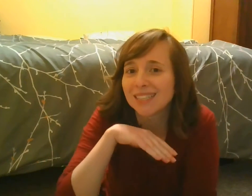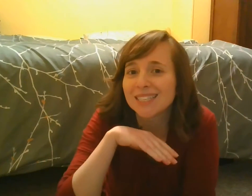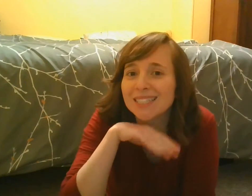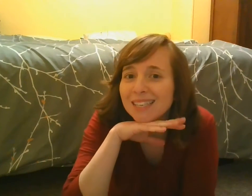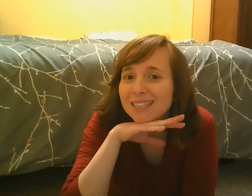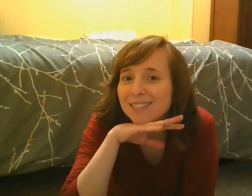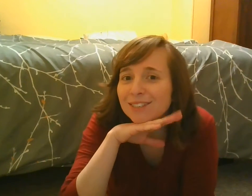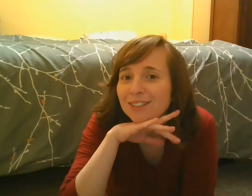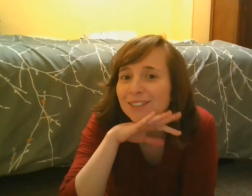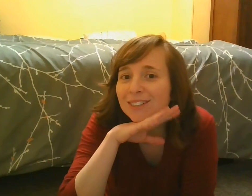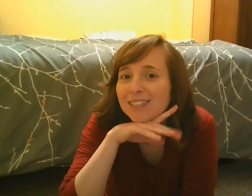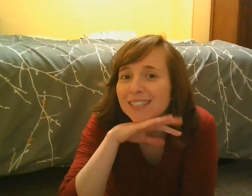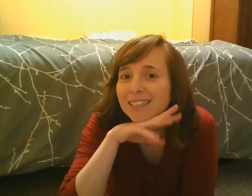This is dirty.